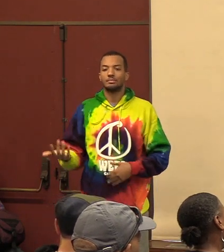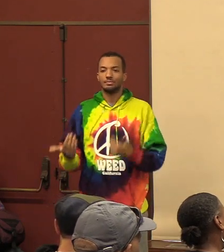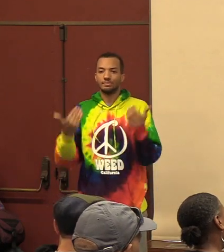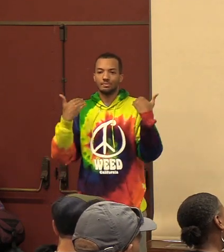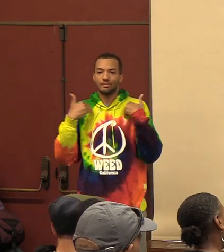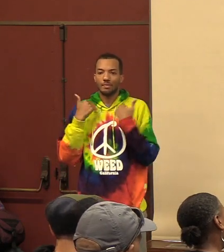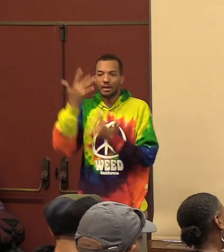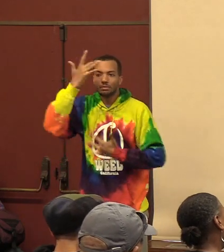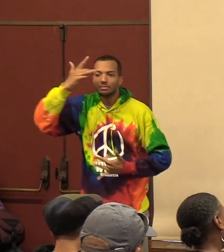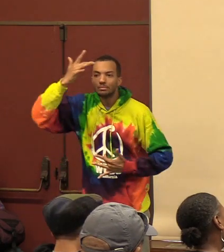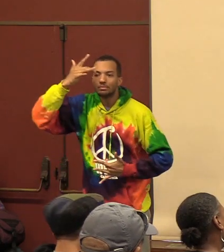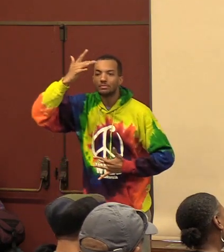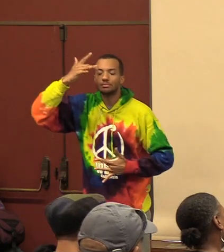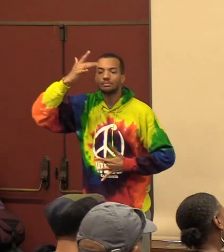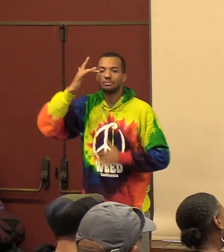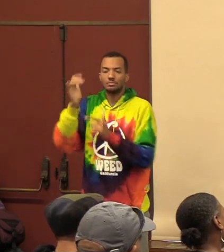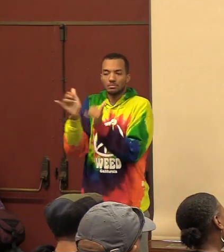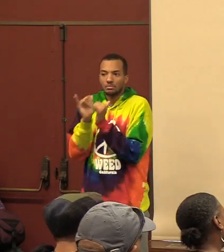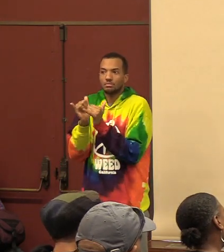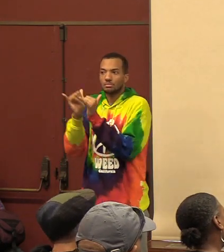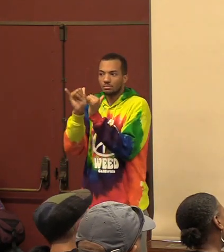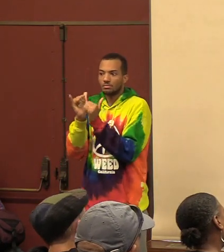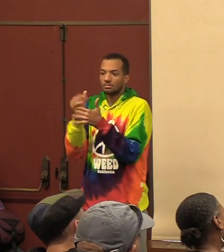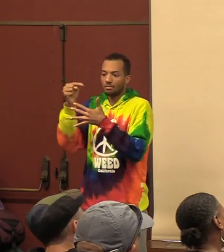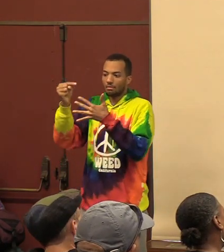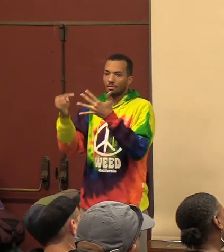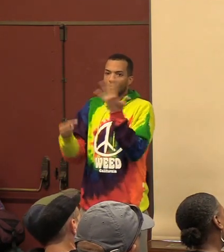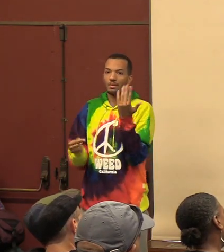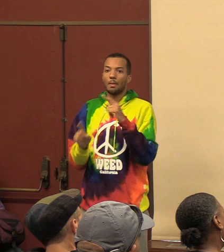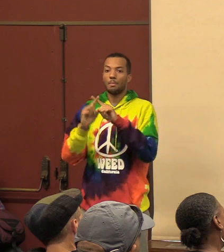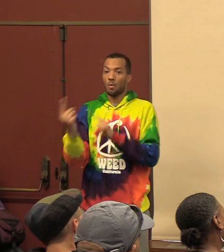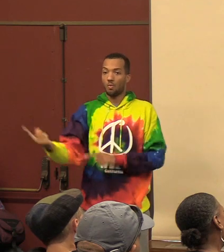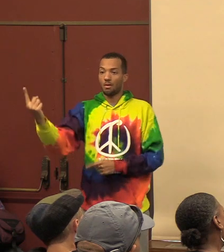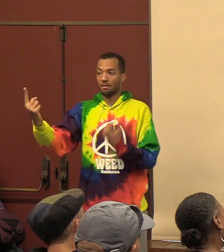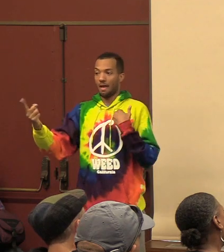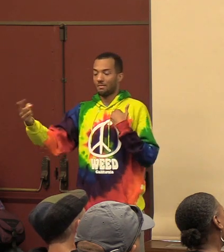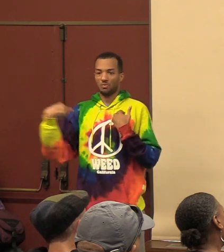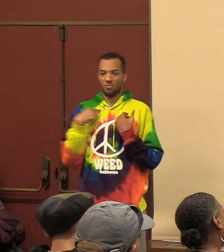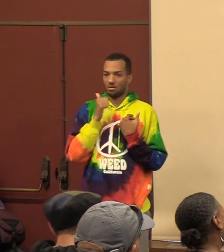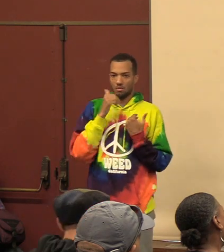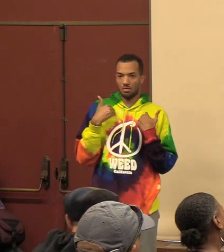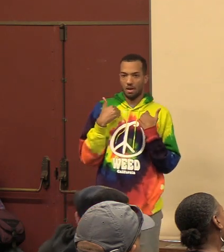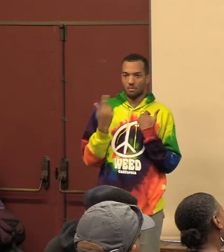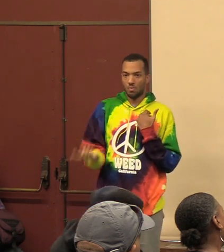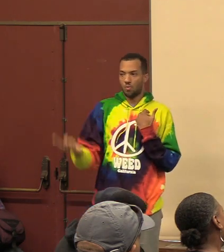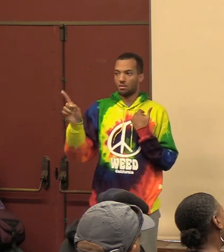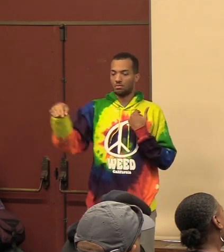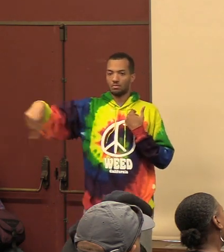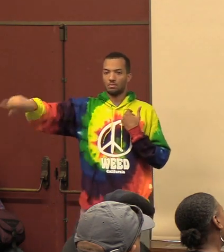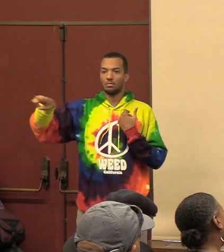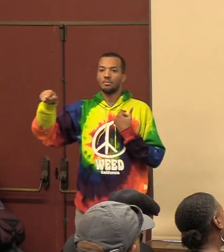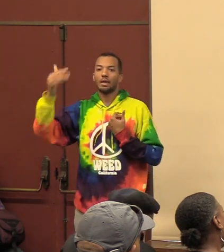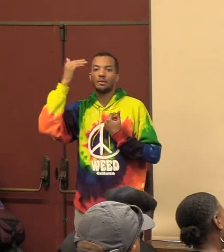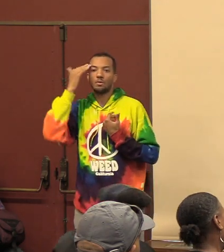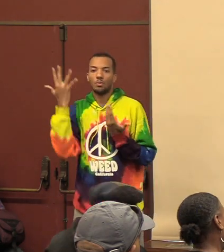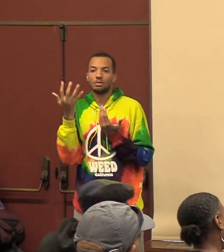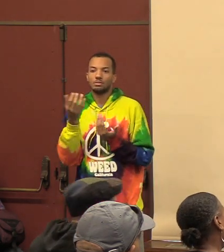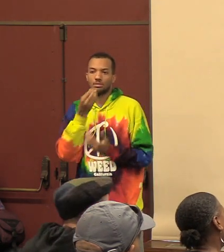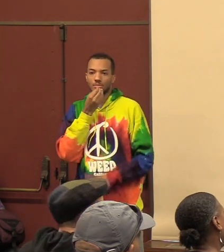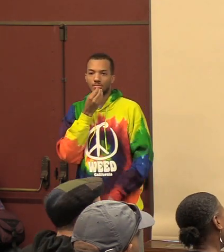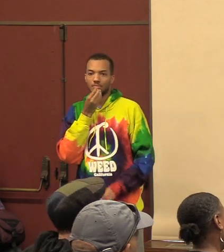have diseases, but the one thing they have that we don't have, they know what to eat.